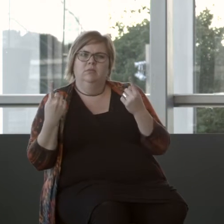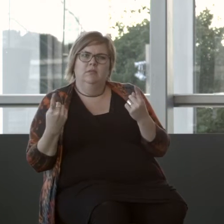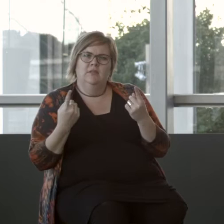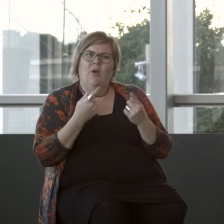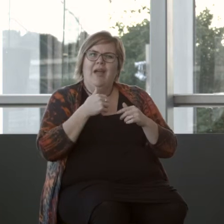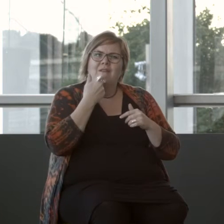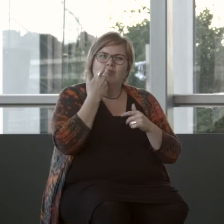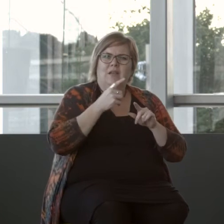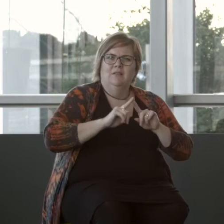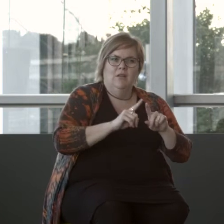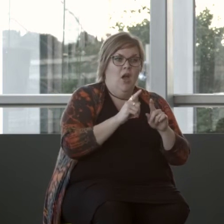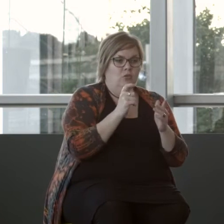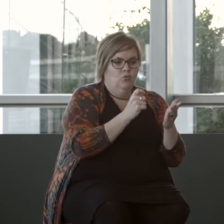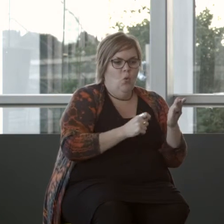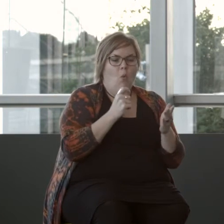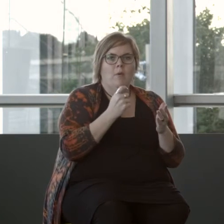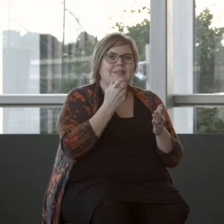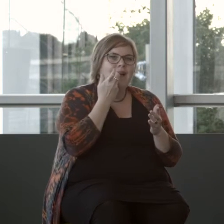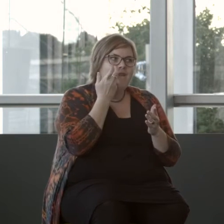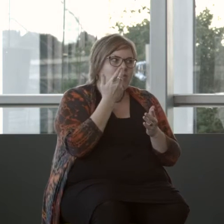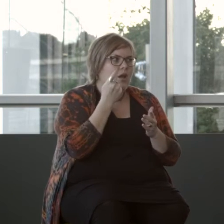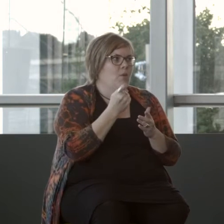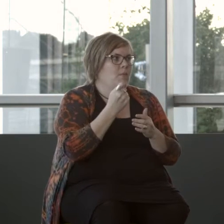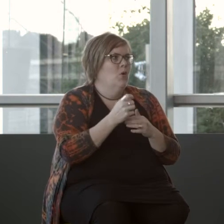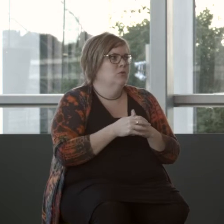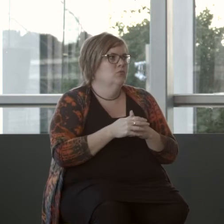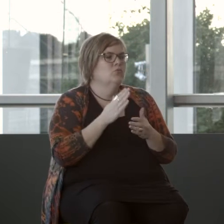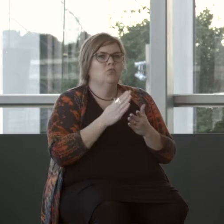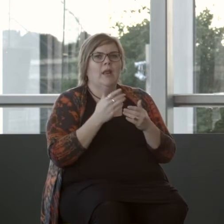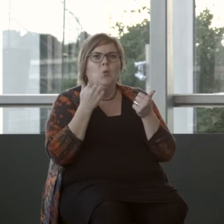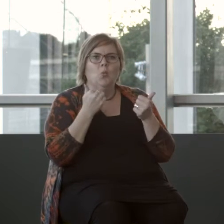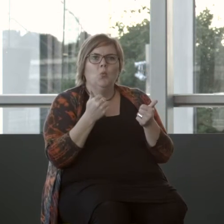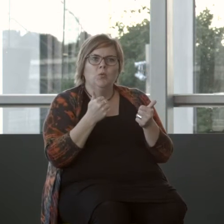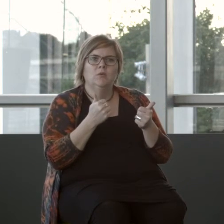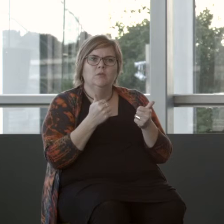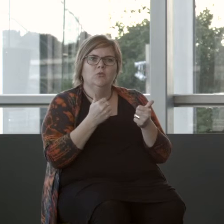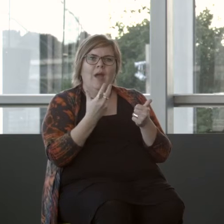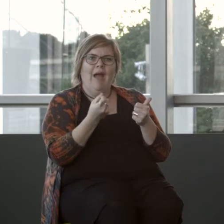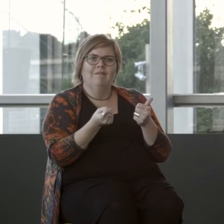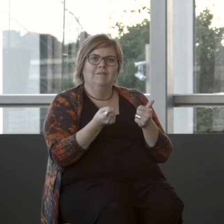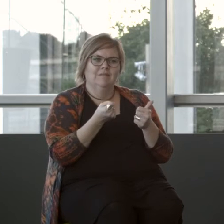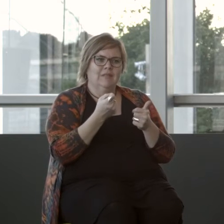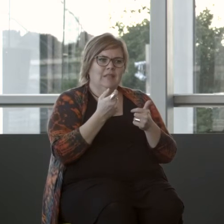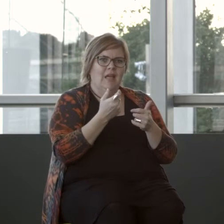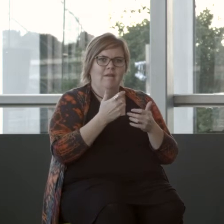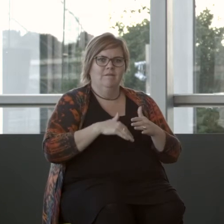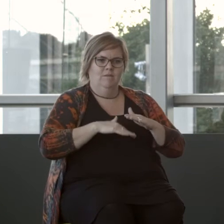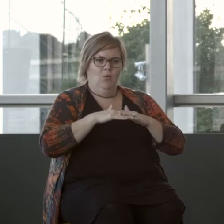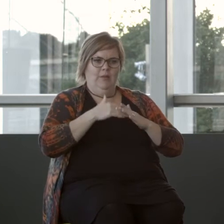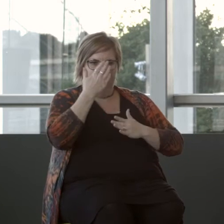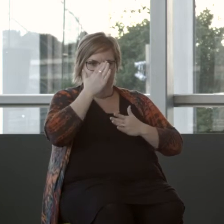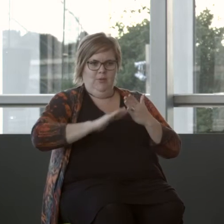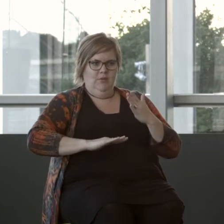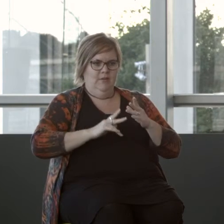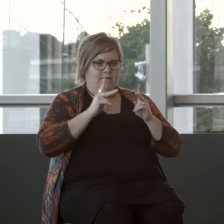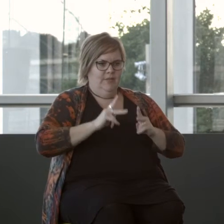did a drawing almost every day, so it was really good to have that full roller coaster of